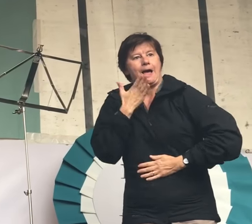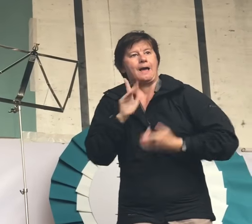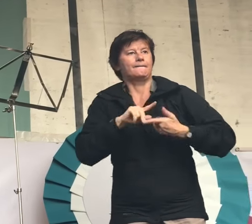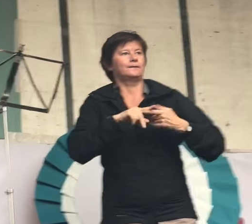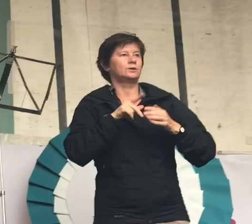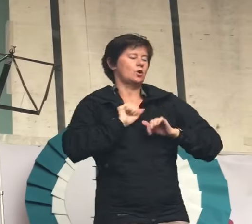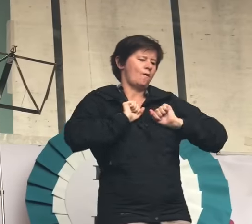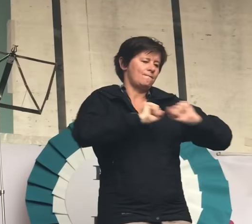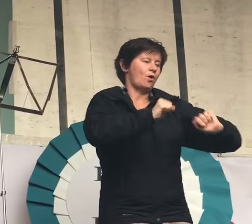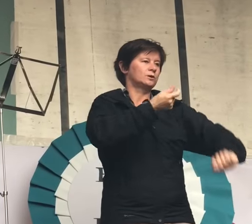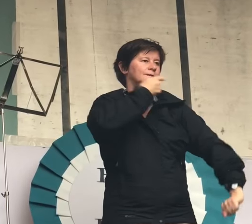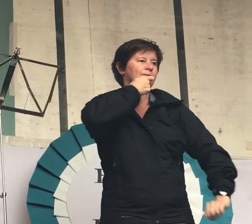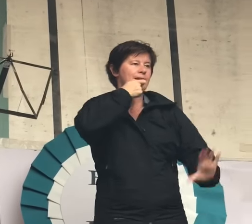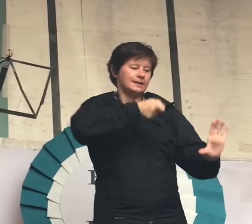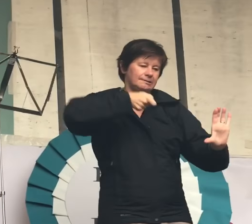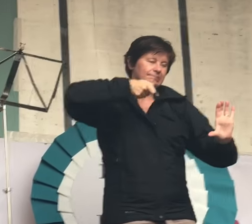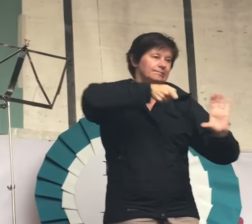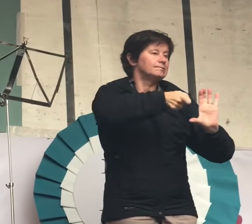cut open against her will.